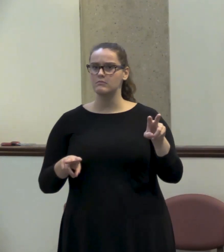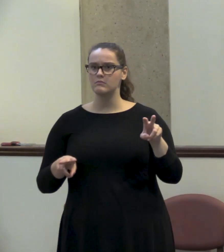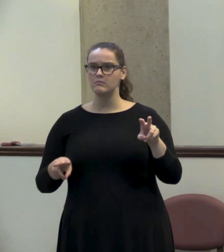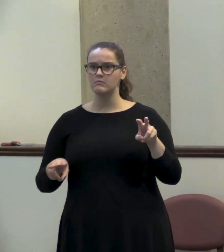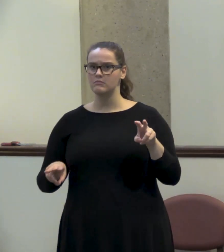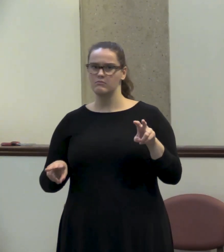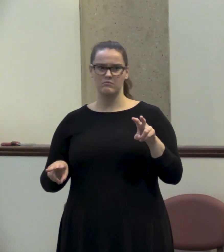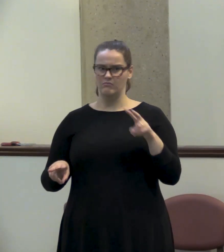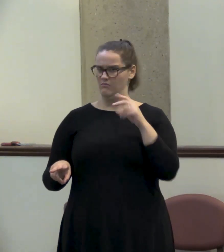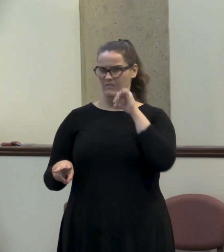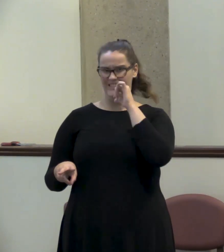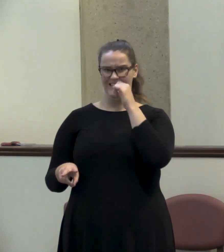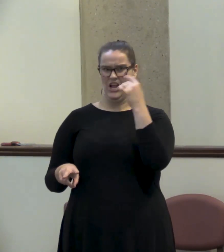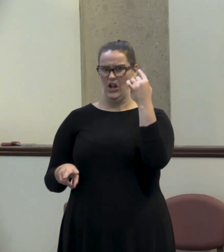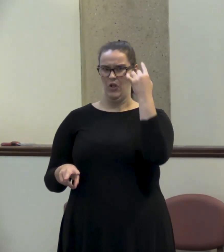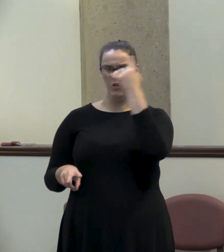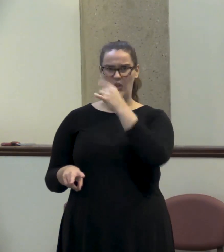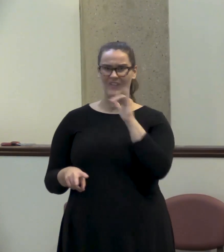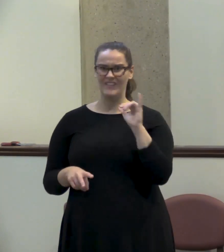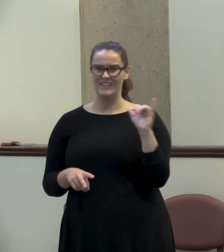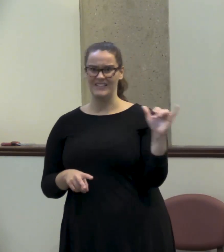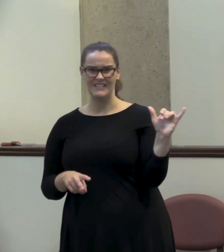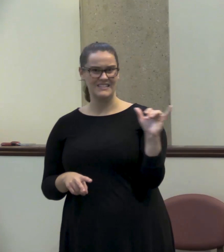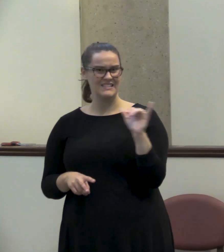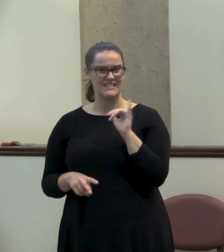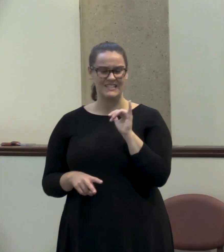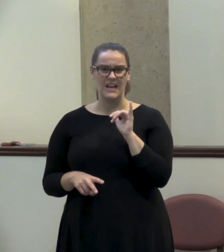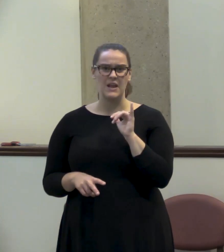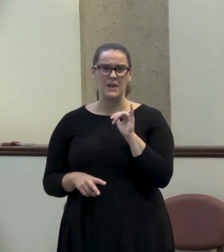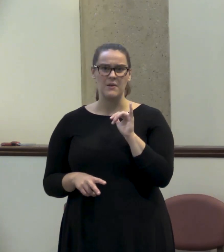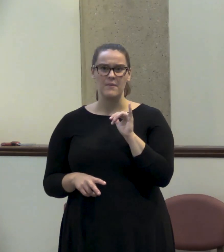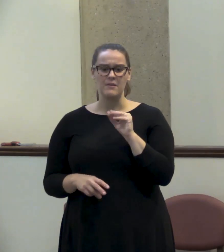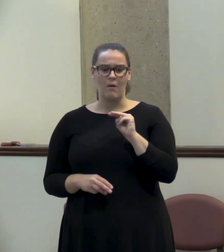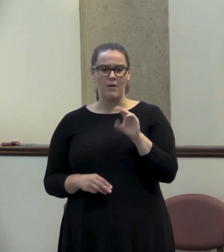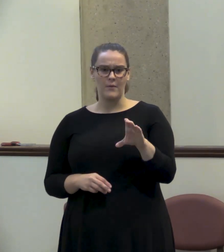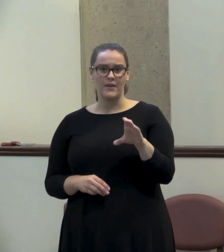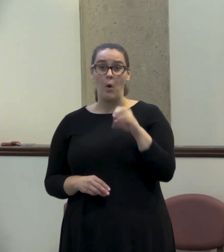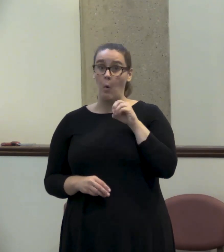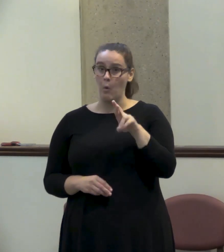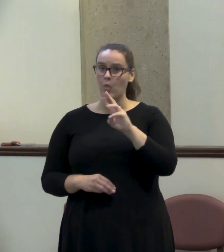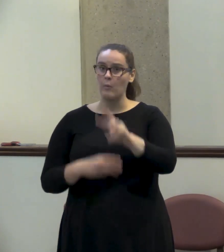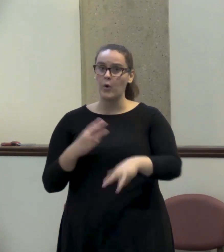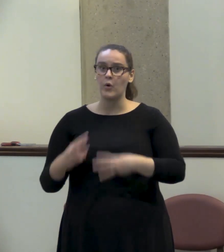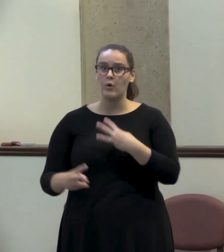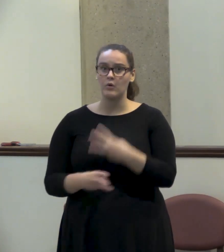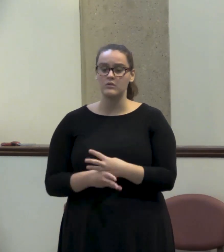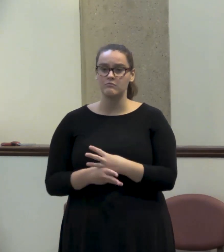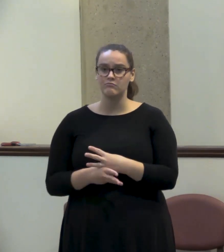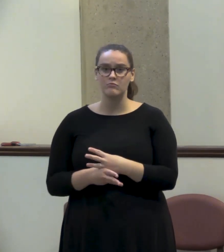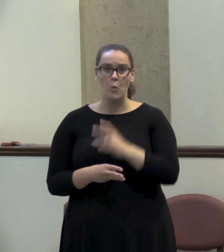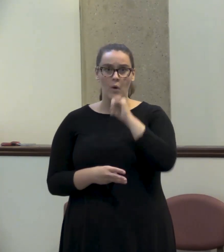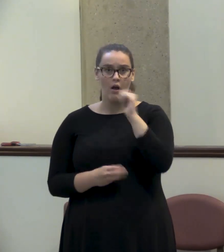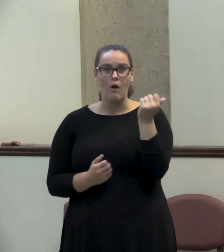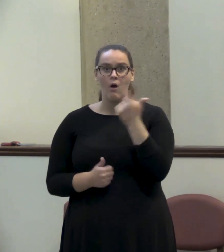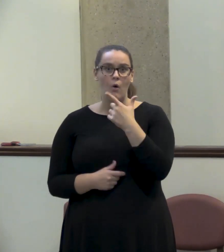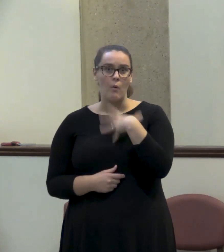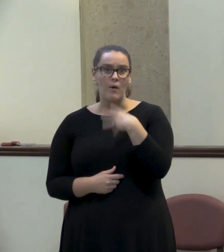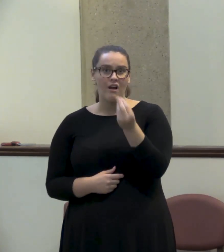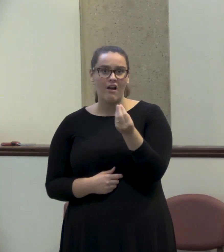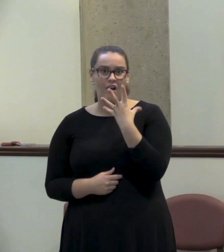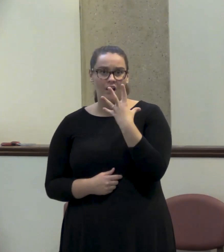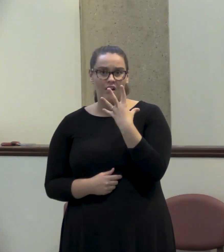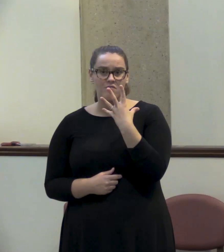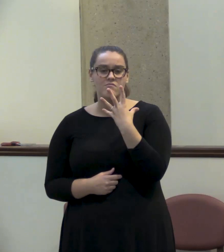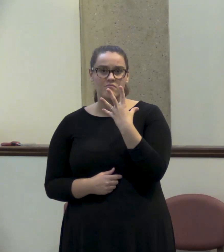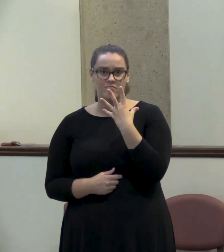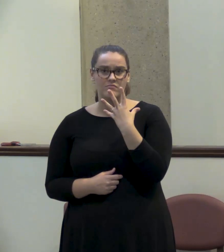world, and it doesn't even reflect Montgomery County. We're a majority non-white county. And one out of every three people who lives in this county is not born here. And